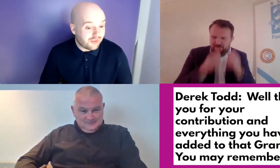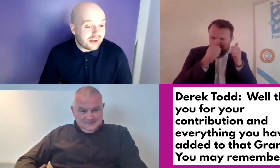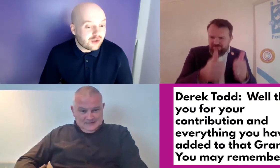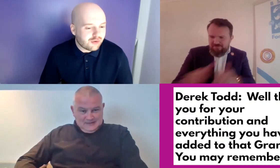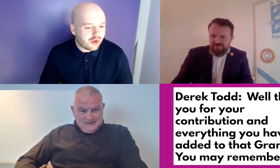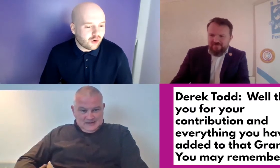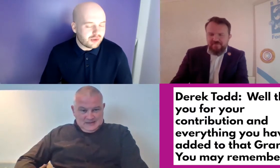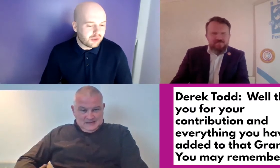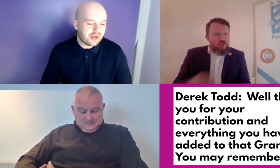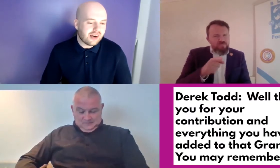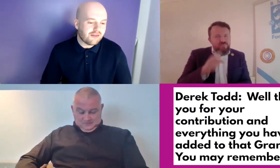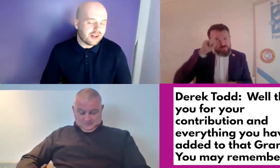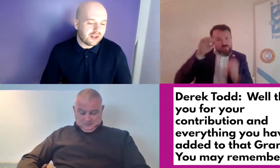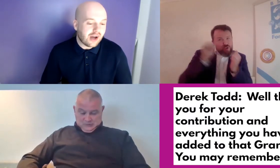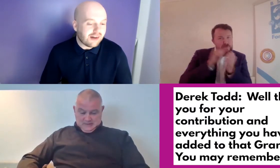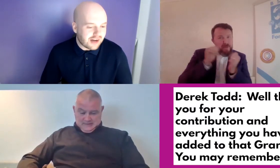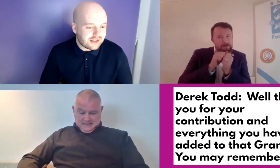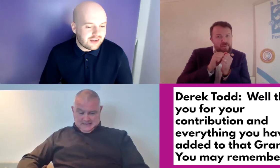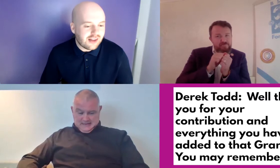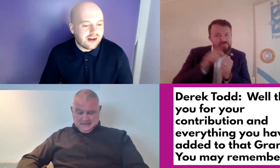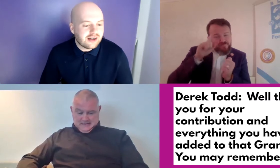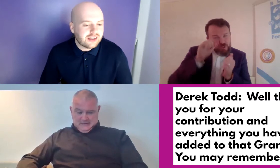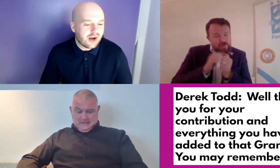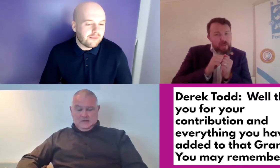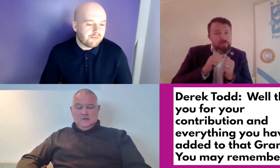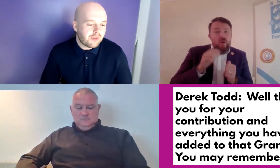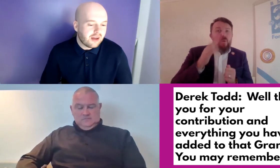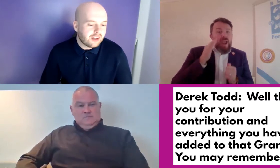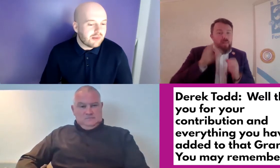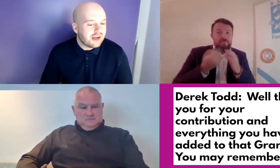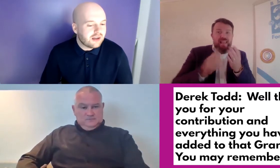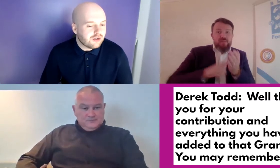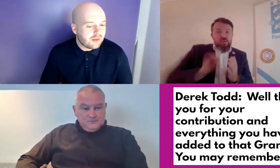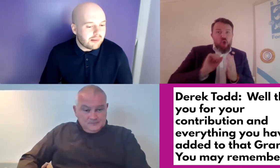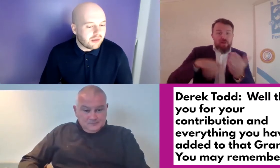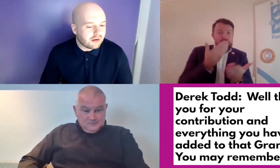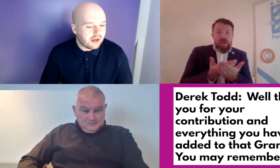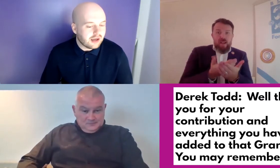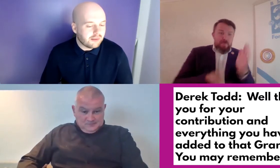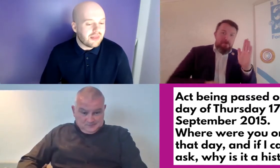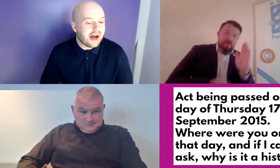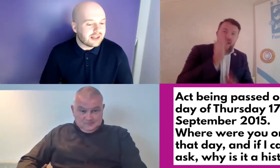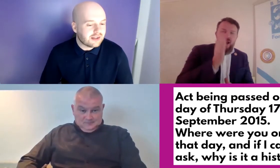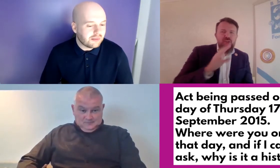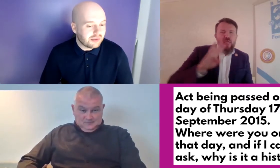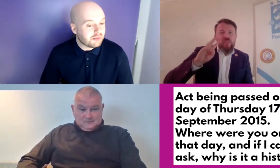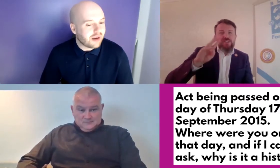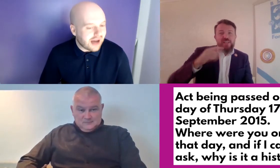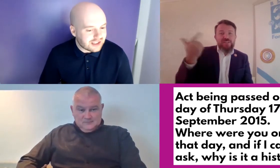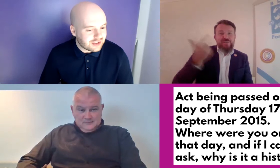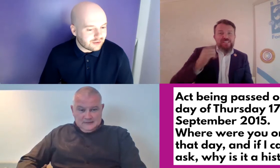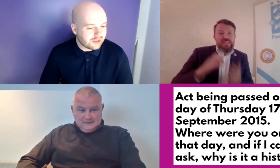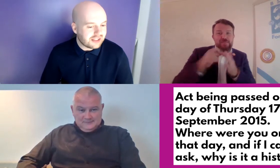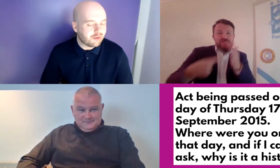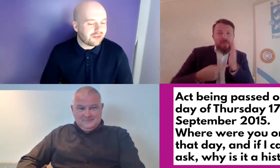Well, thank you for your contribution and everything that you have added to that, Grant. You may remember the Act being